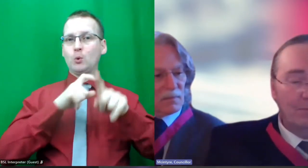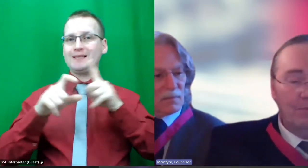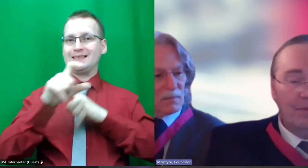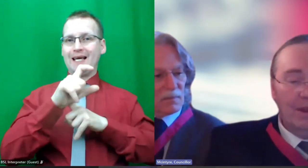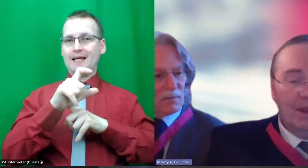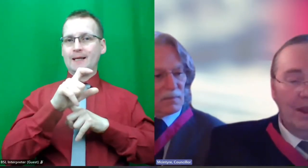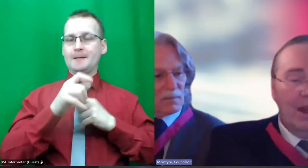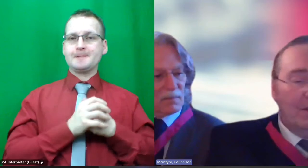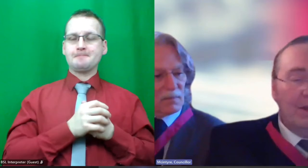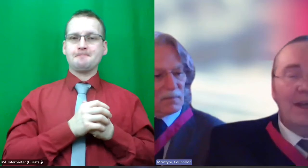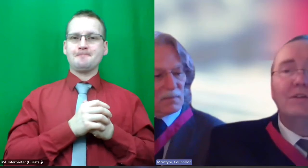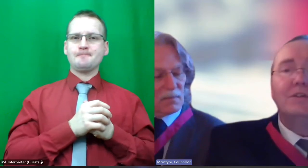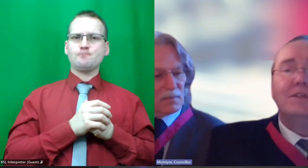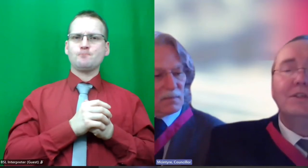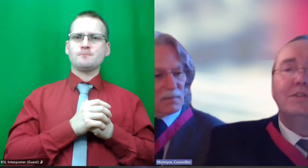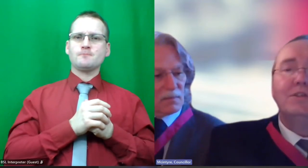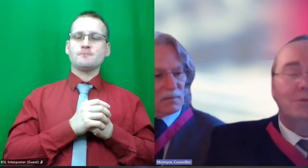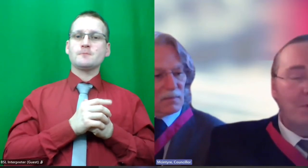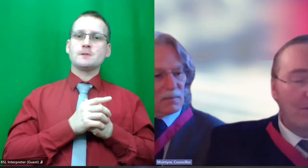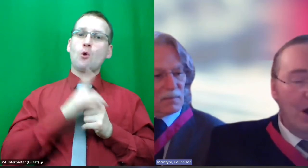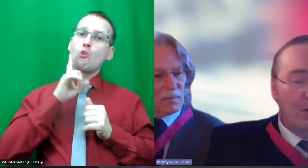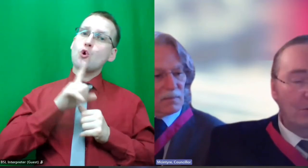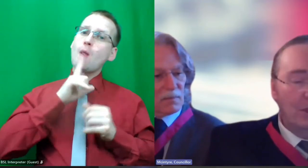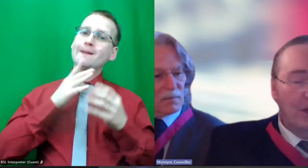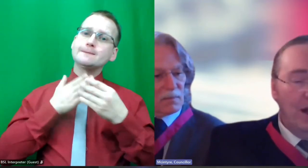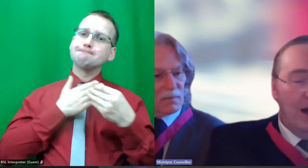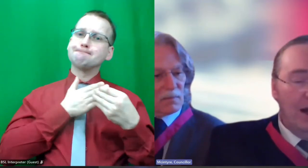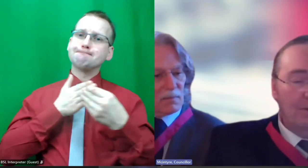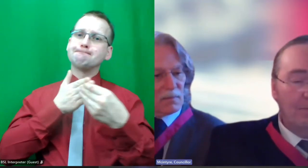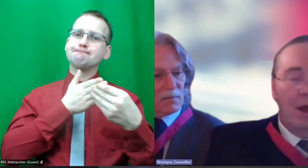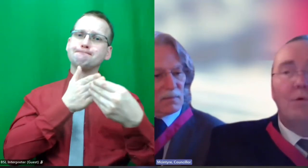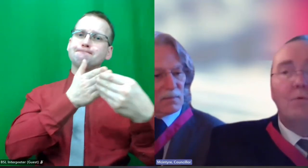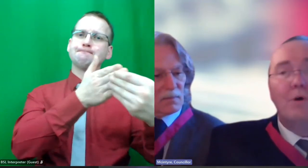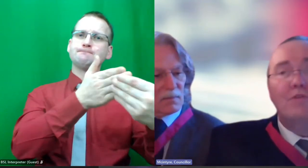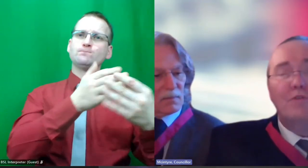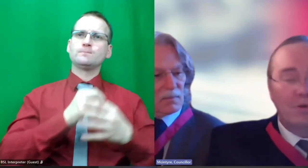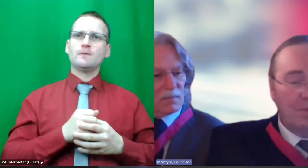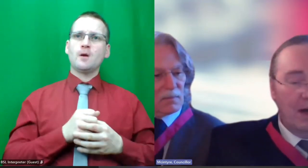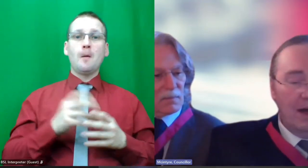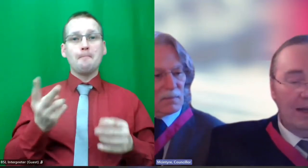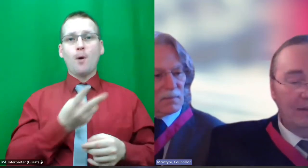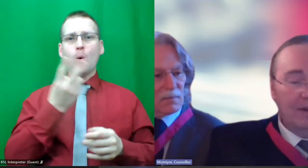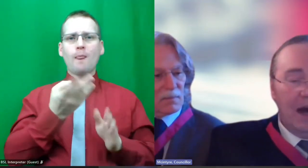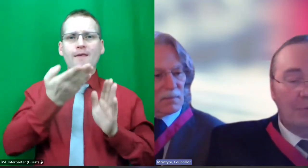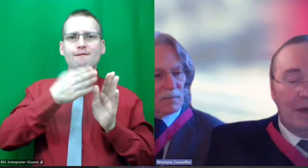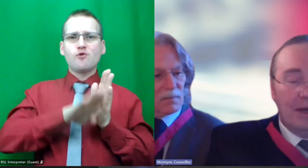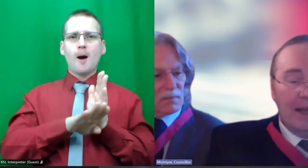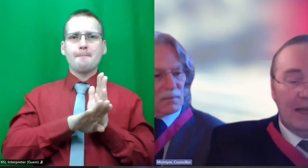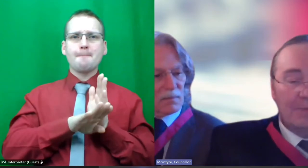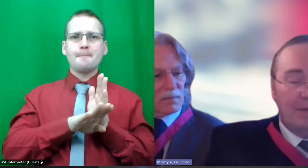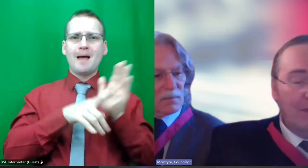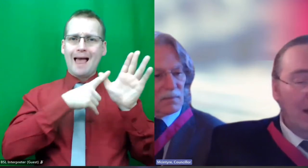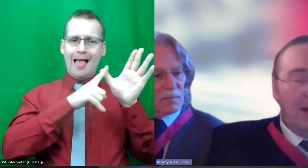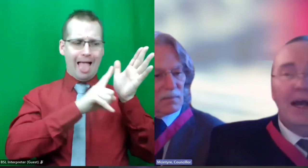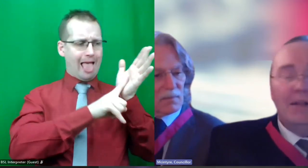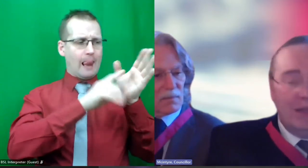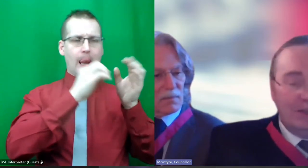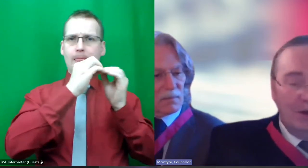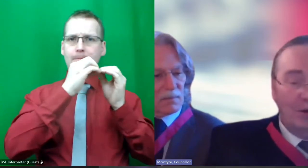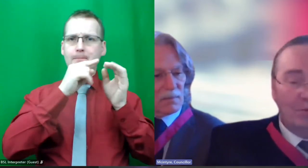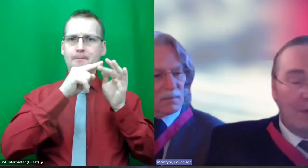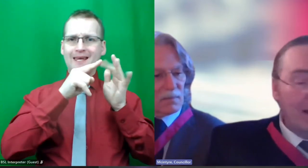Salford. The girls that took me around were both from Albion Academy,